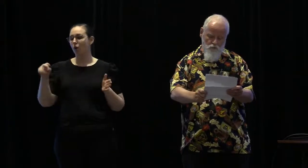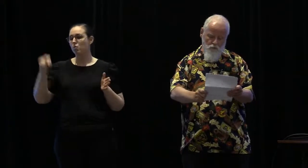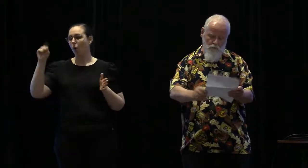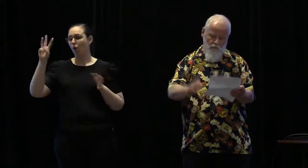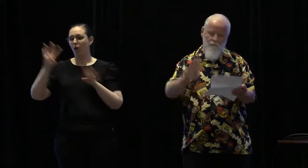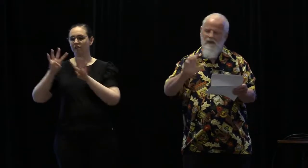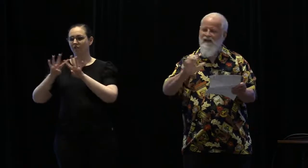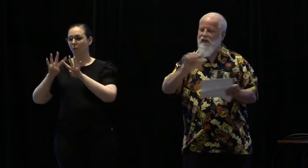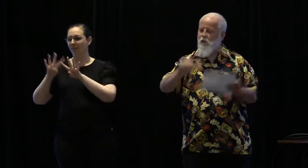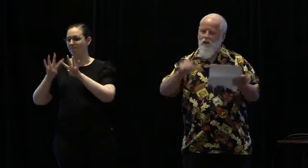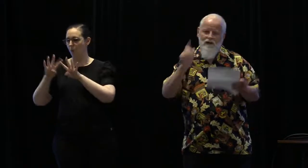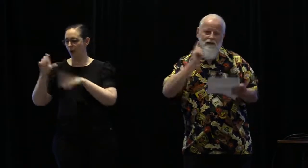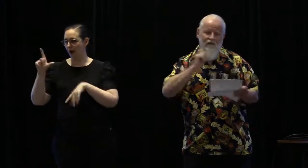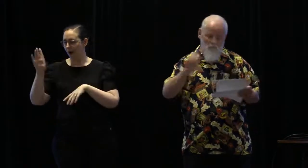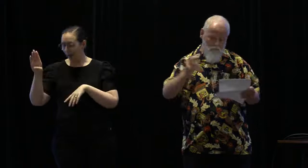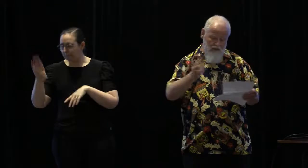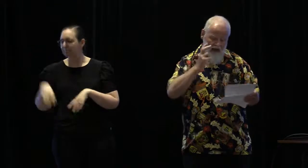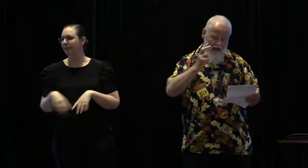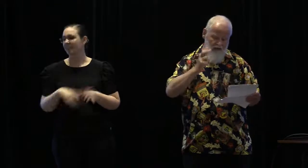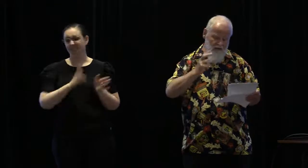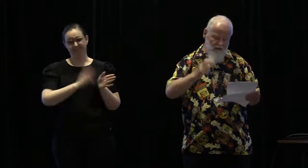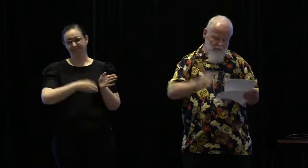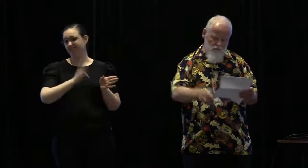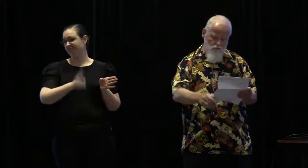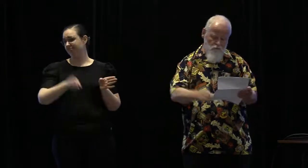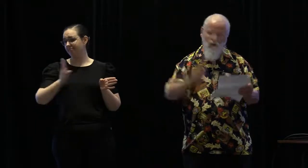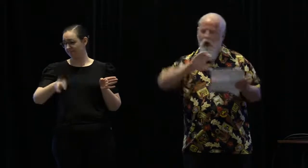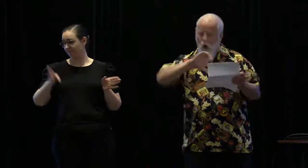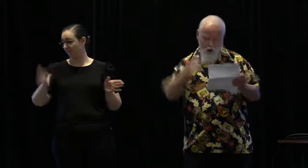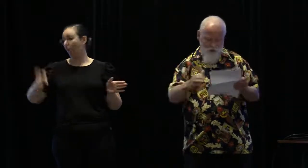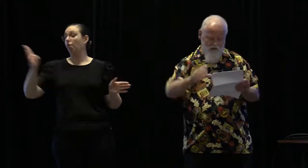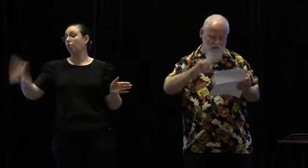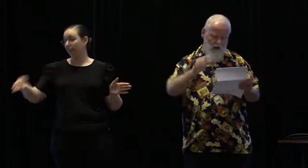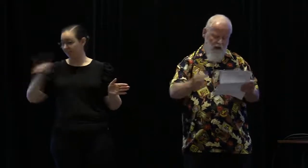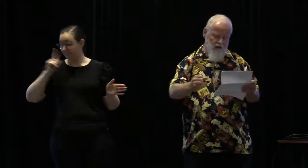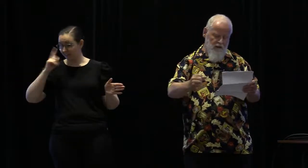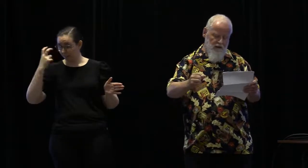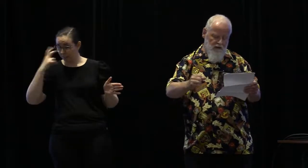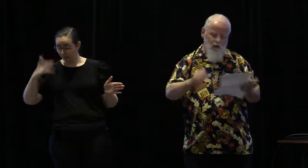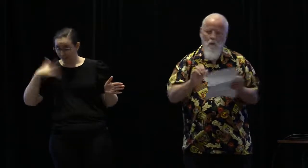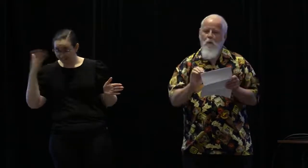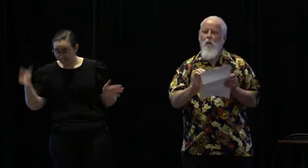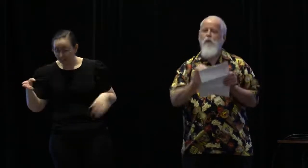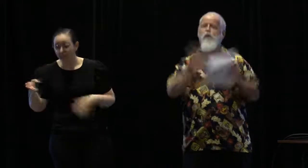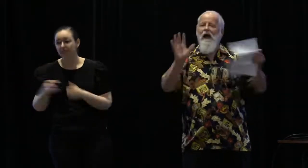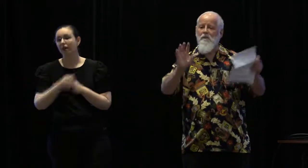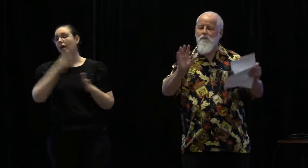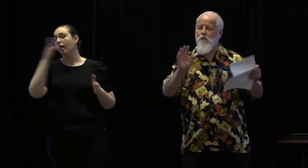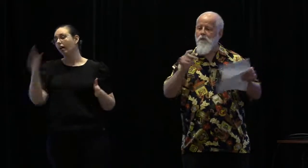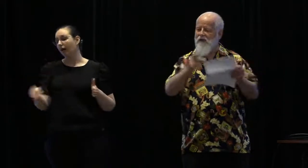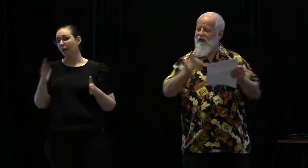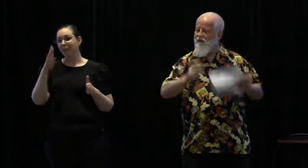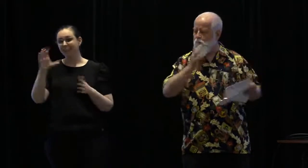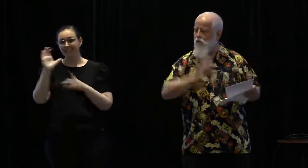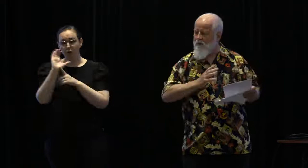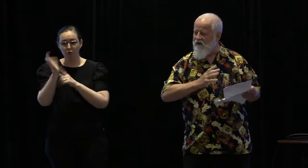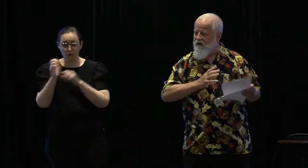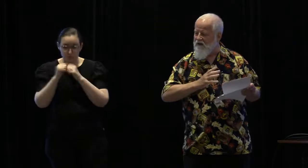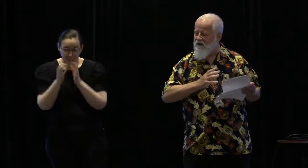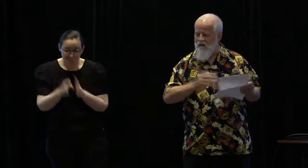Northwest 4x4 Club, the BC Association of the Deaf, Deaf